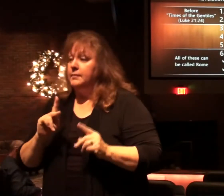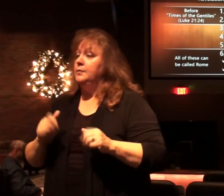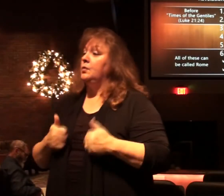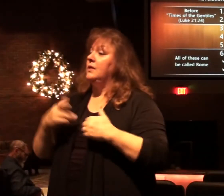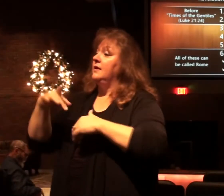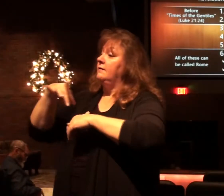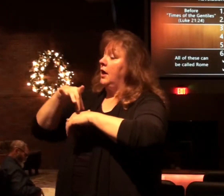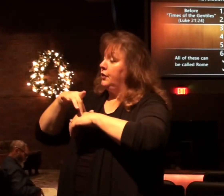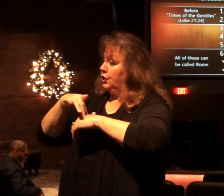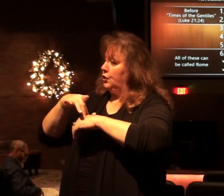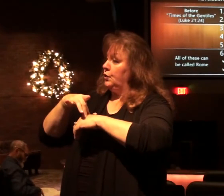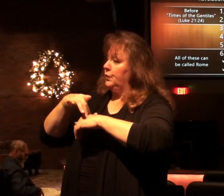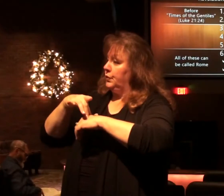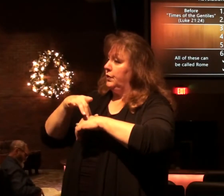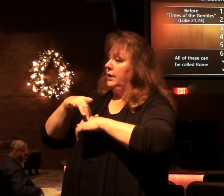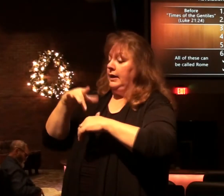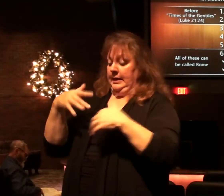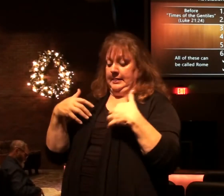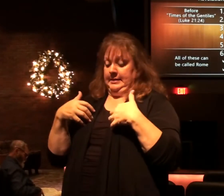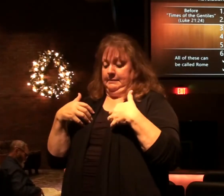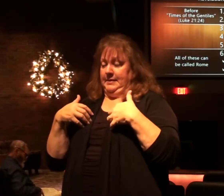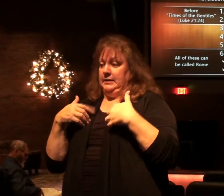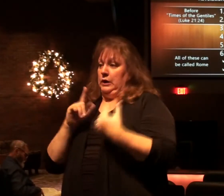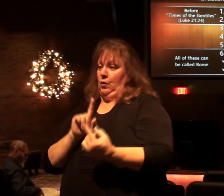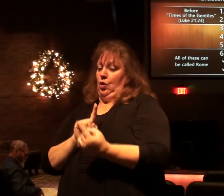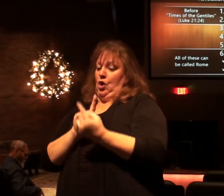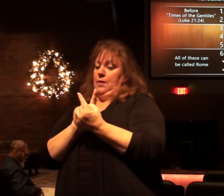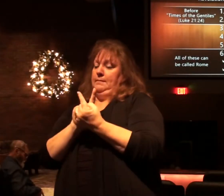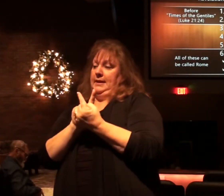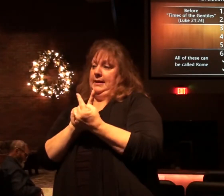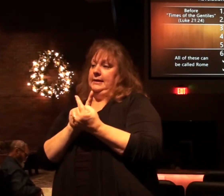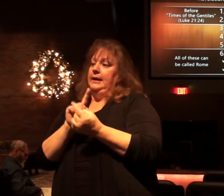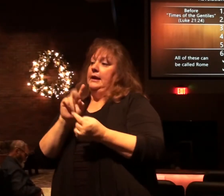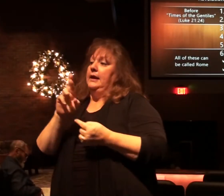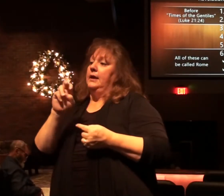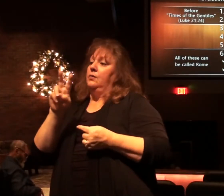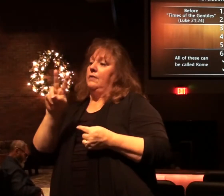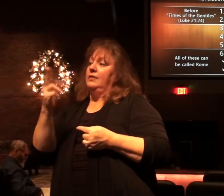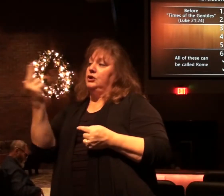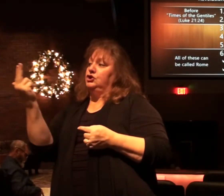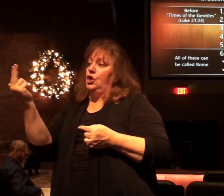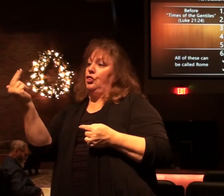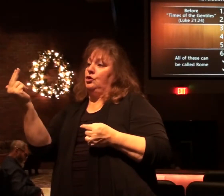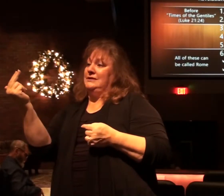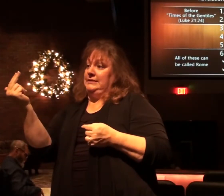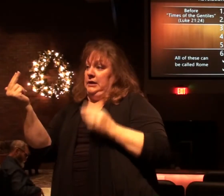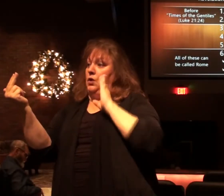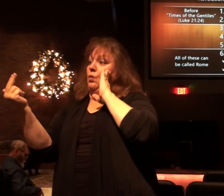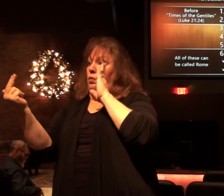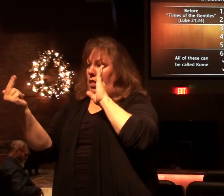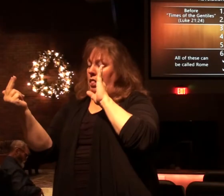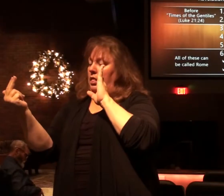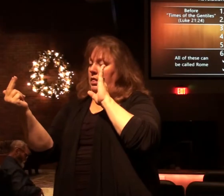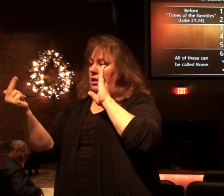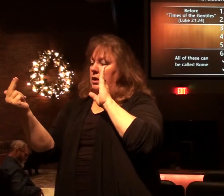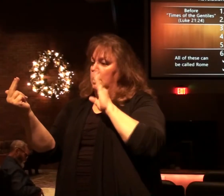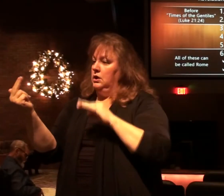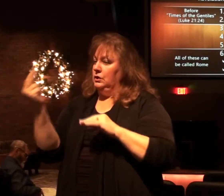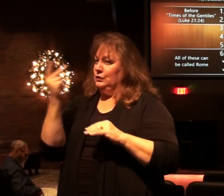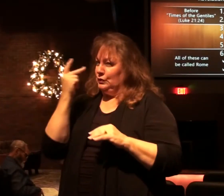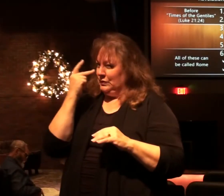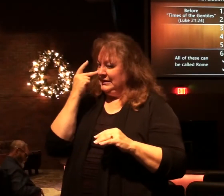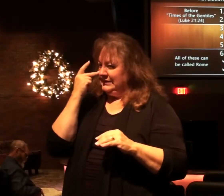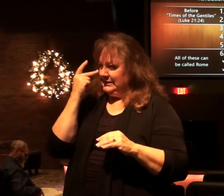earth, and so on. This will be the beast. We're going to meet him at the beginning of chapter 13. of Revelation. So you can see we're